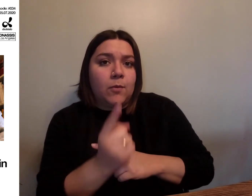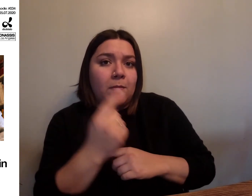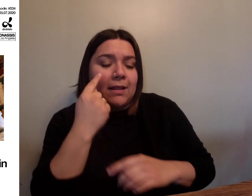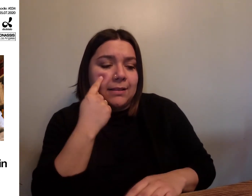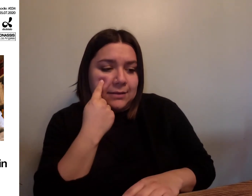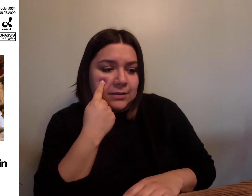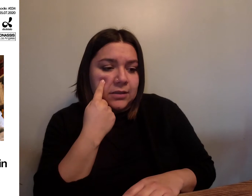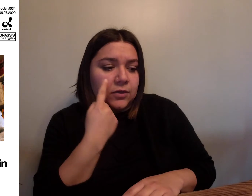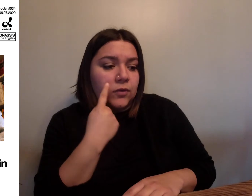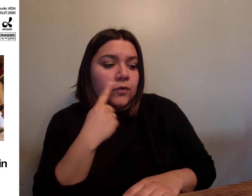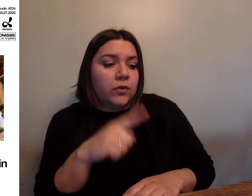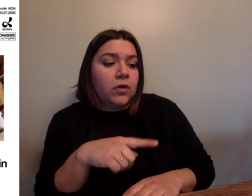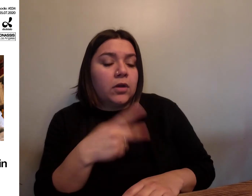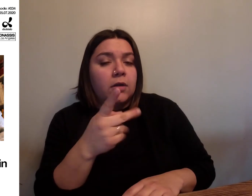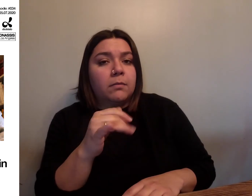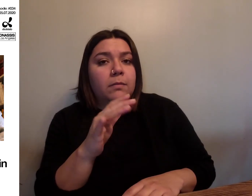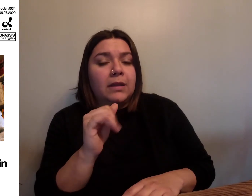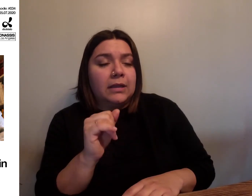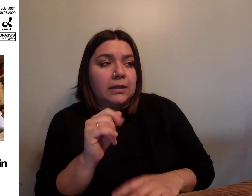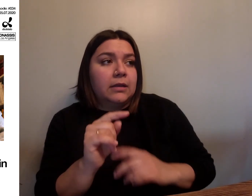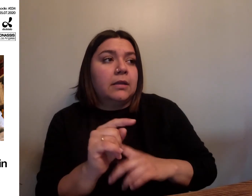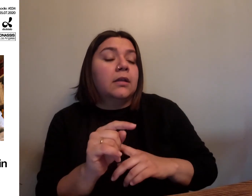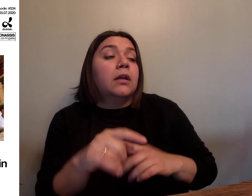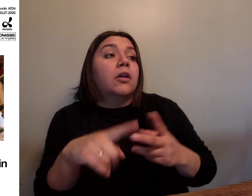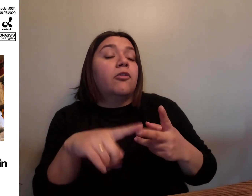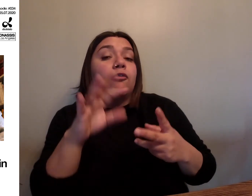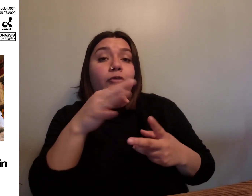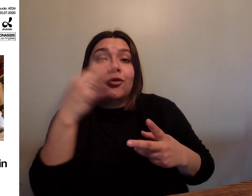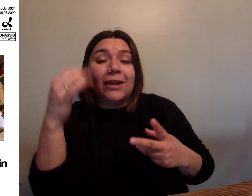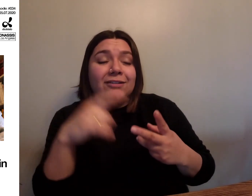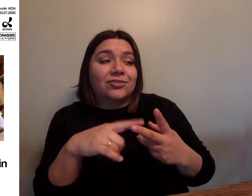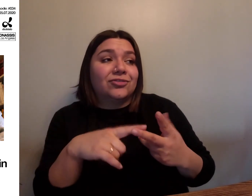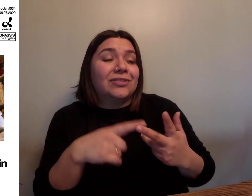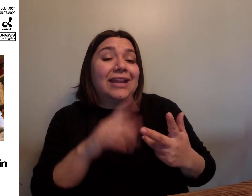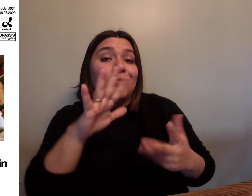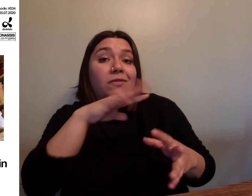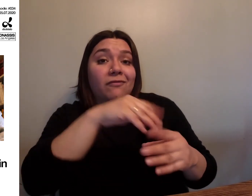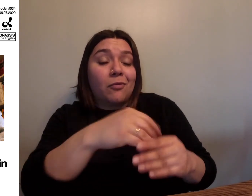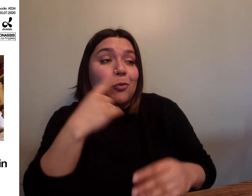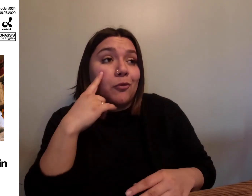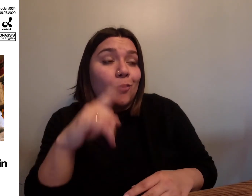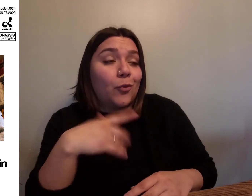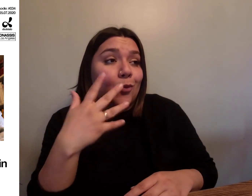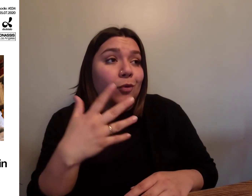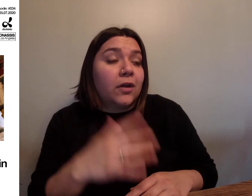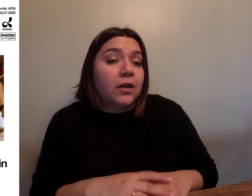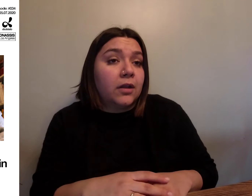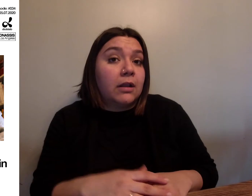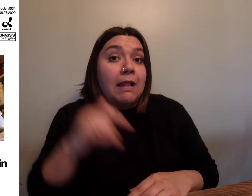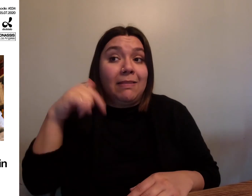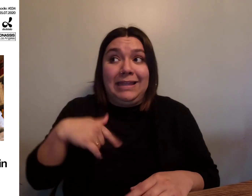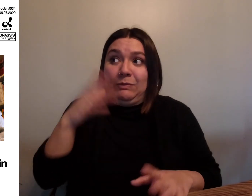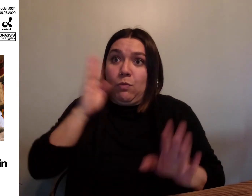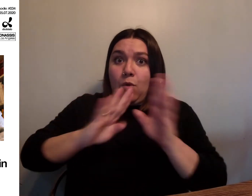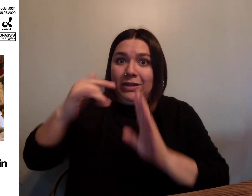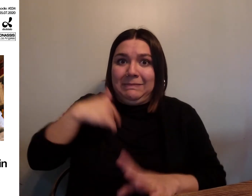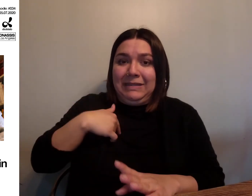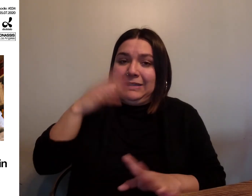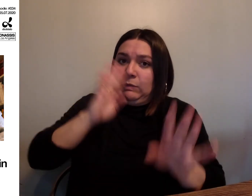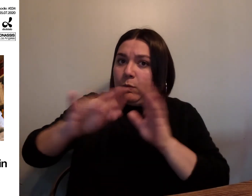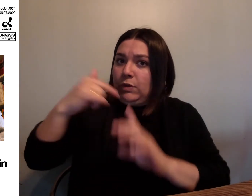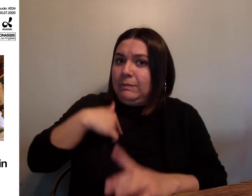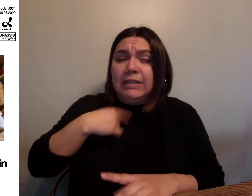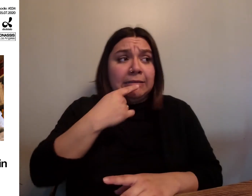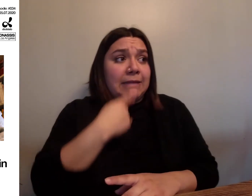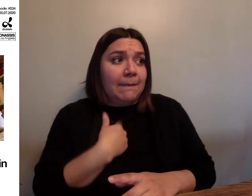I think of, Pétain and France and your own involvement in the. This is what worries me.